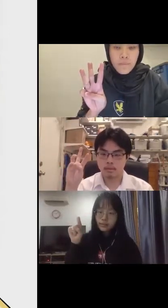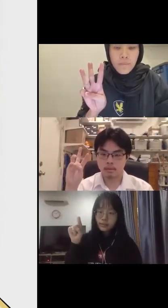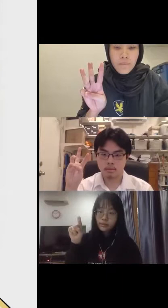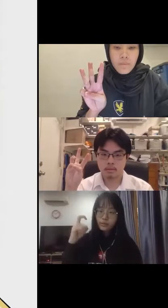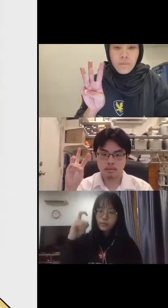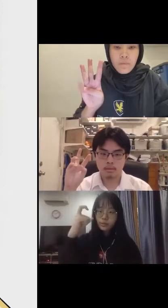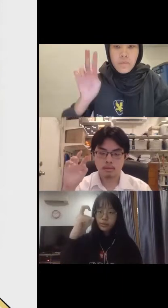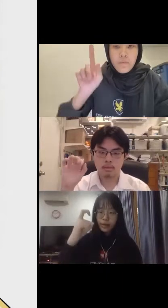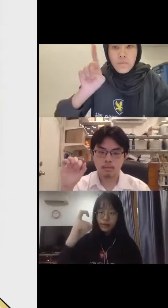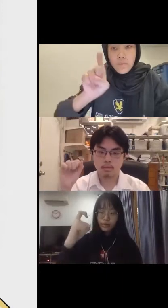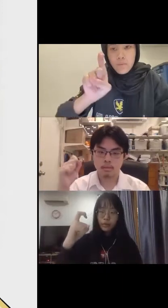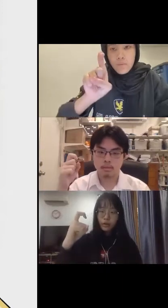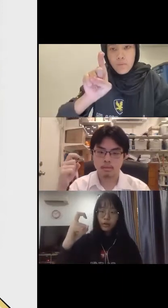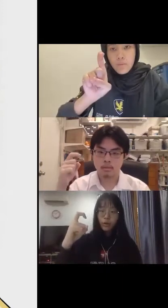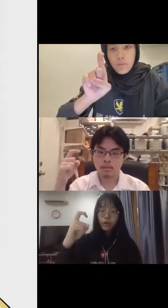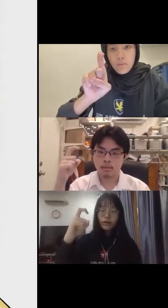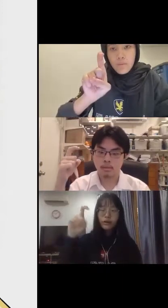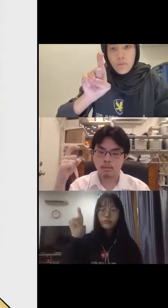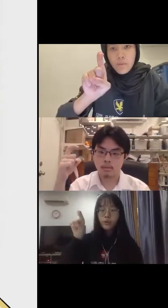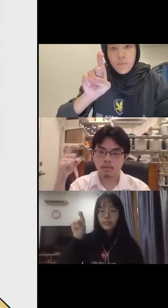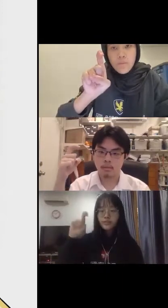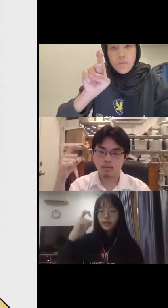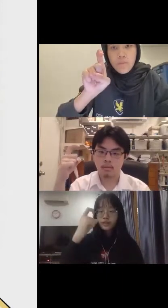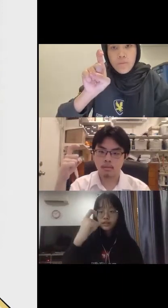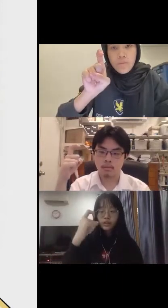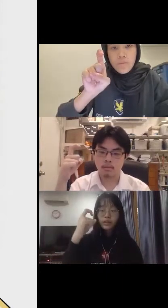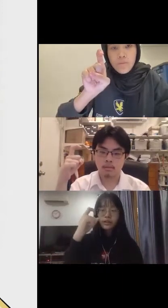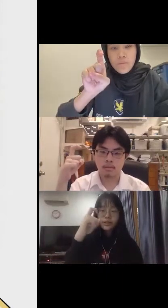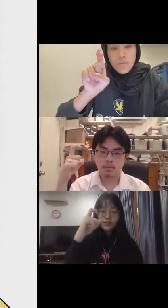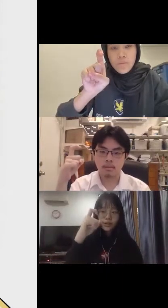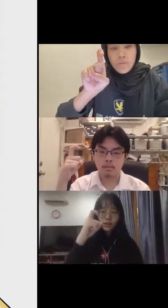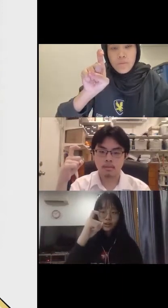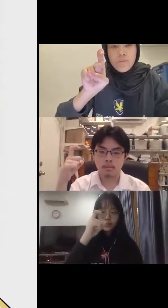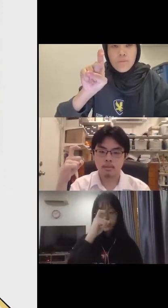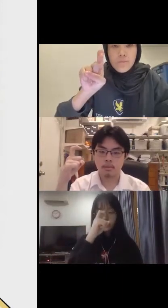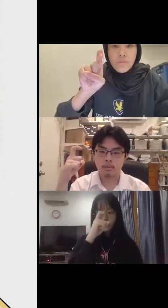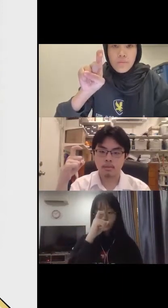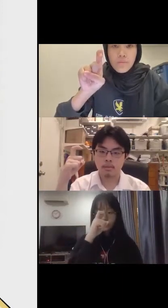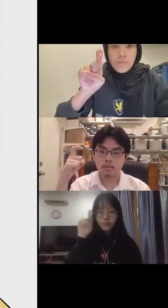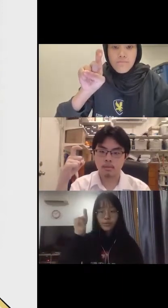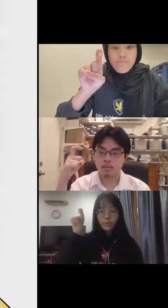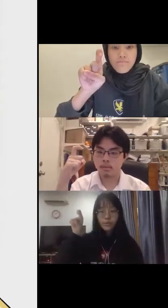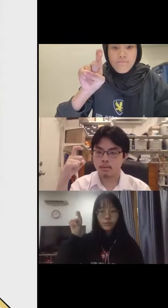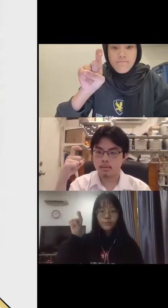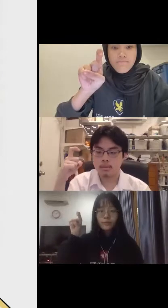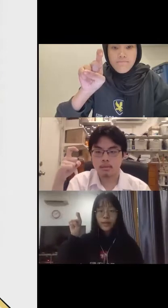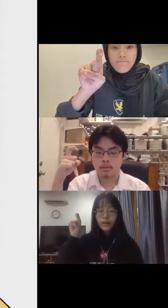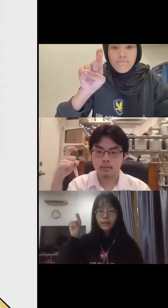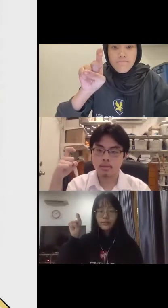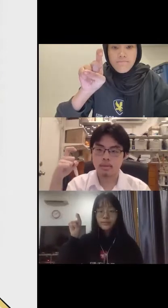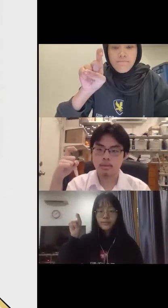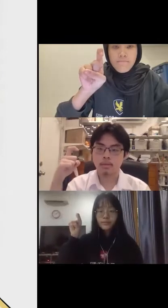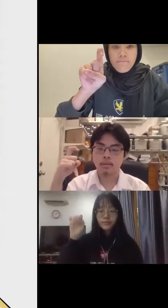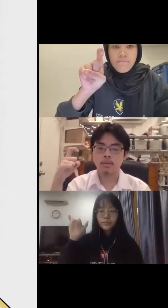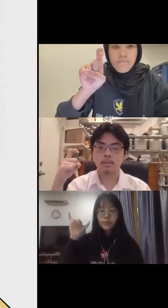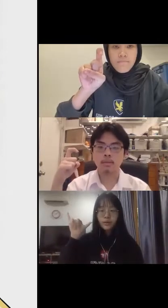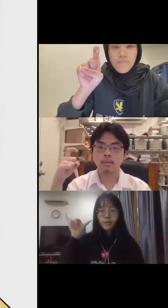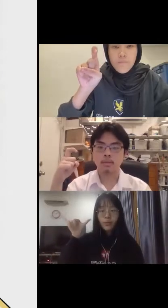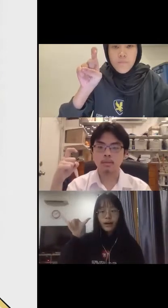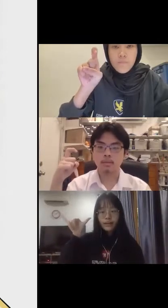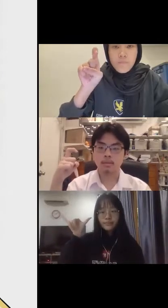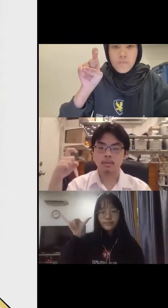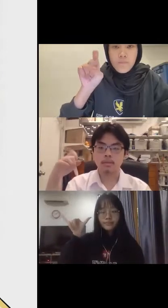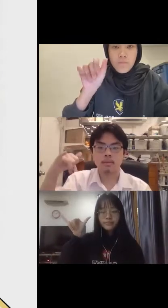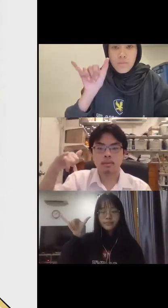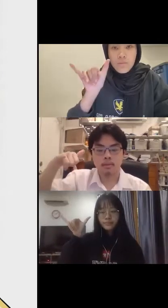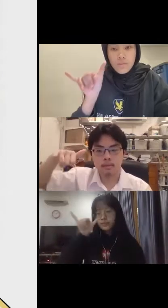X, you just want to bend your pointer finger, your index finger slightly. So X.